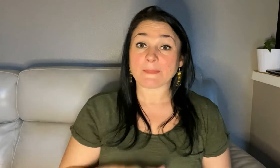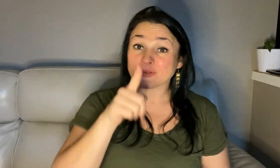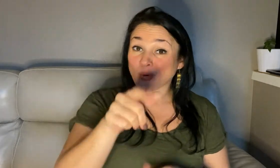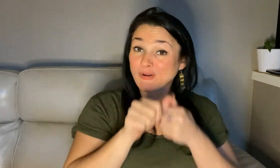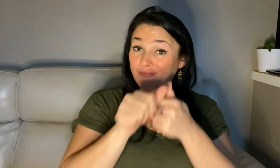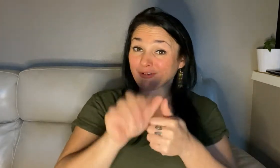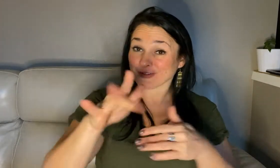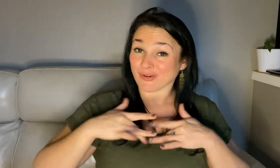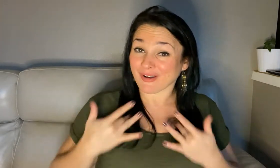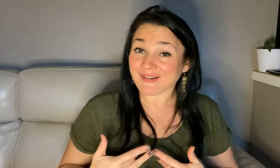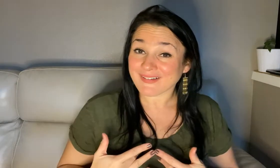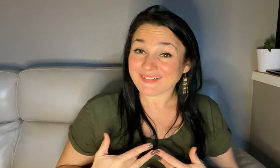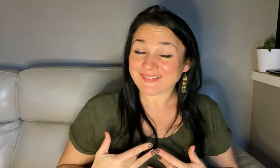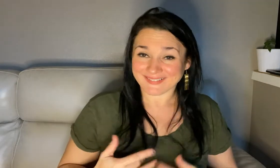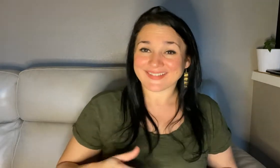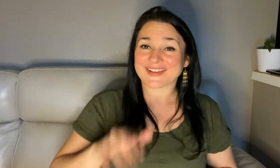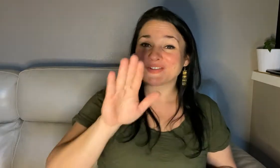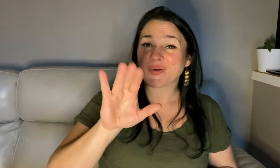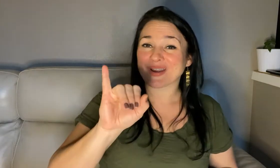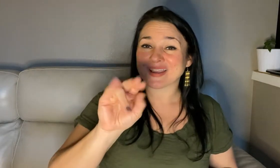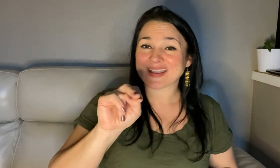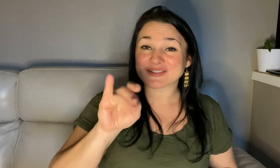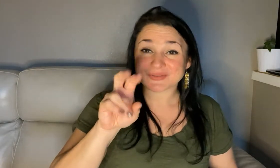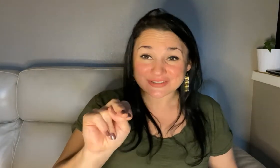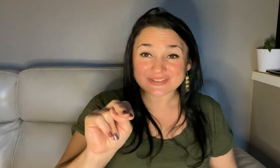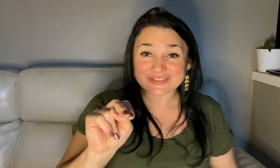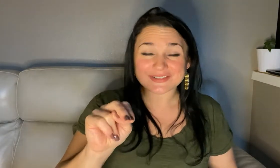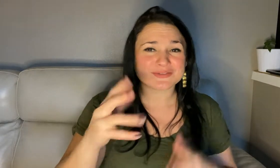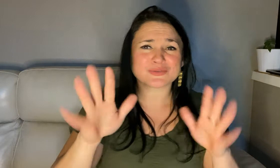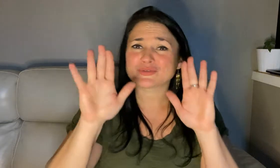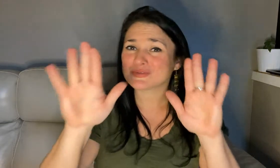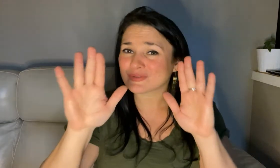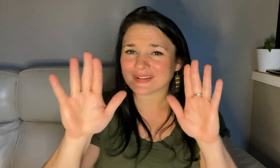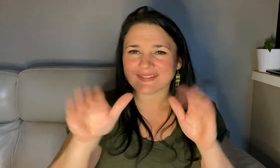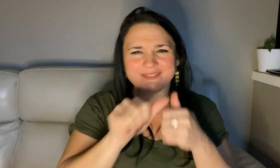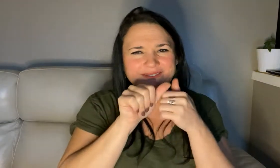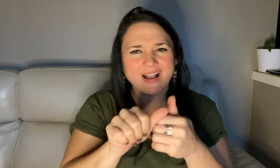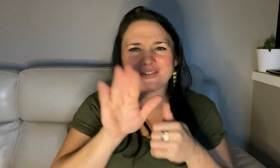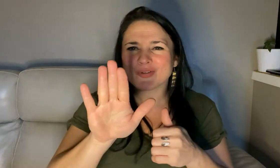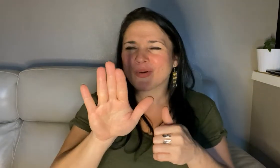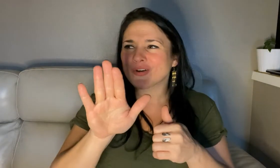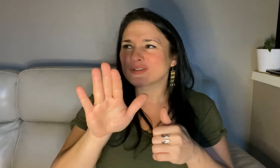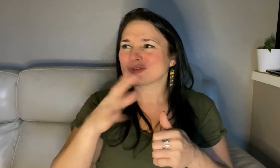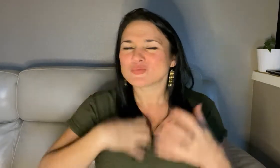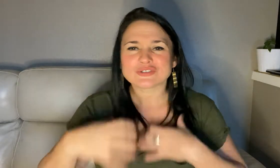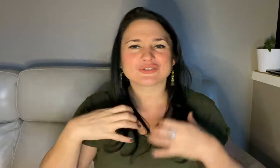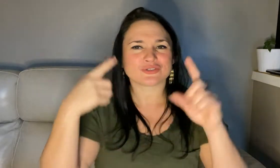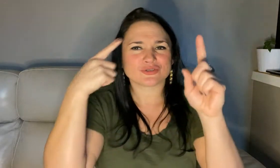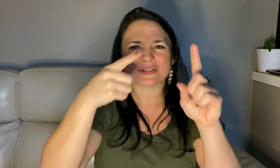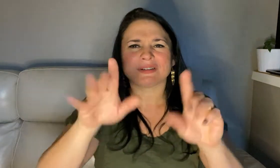yourself. You're following your heart. You're following your intuition. And it's just so wonderful to be able to follow